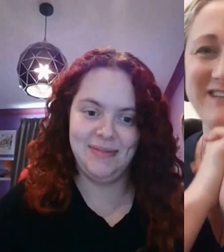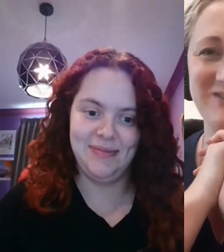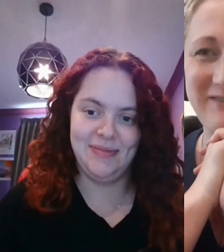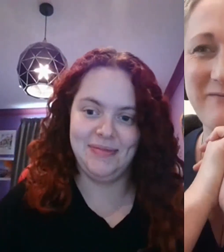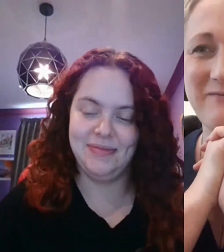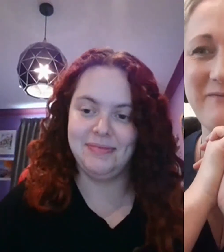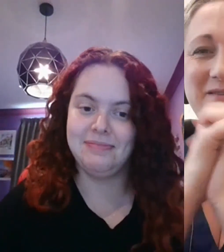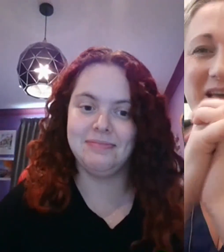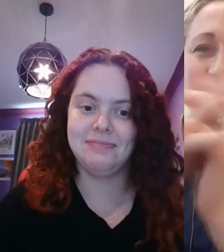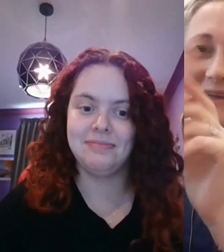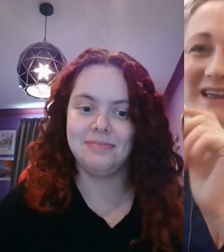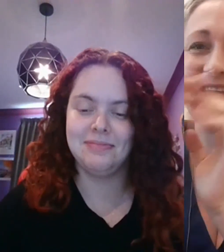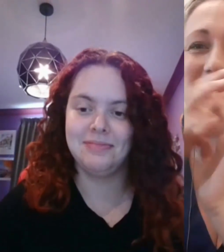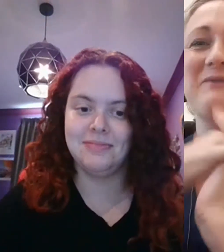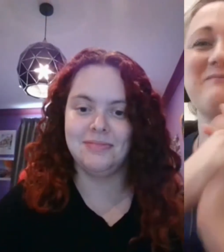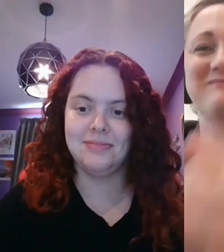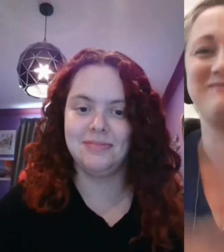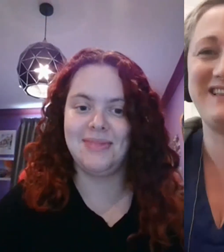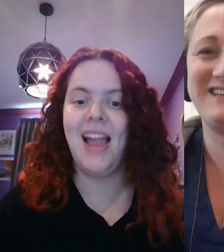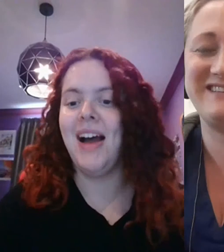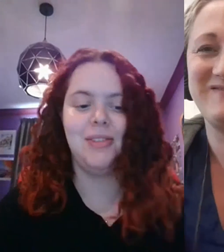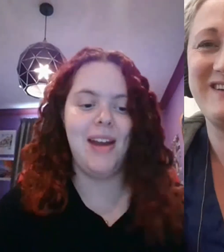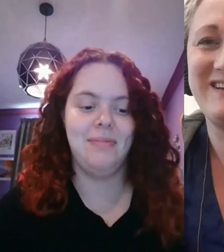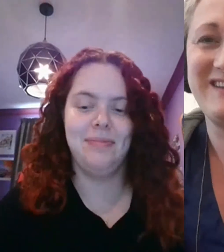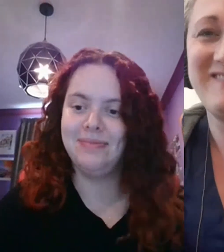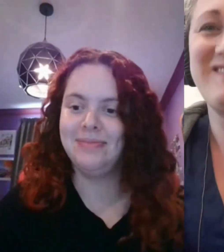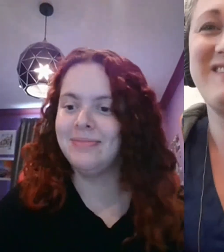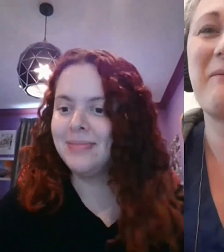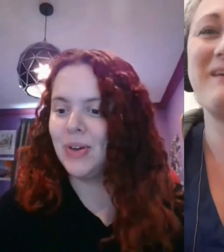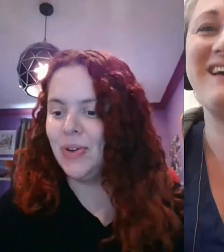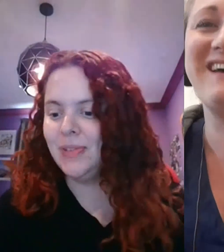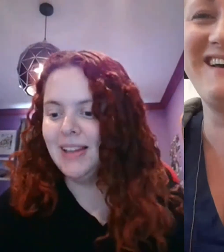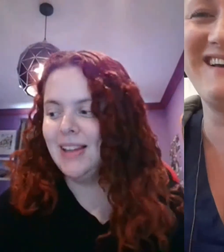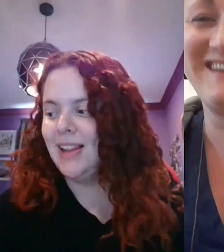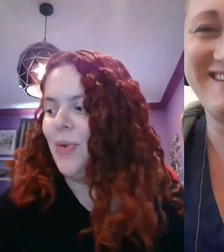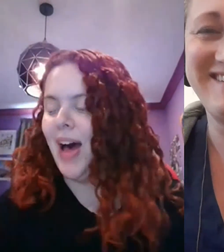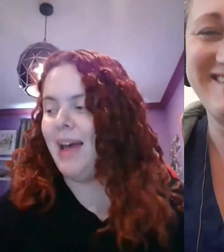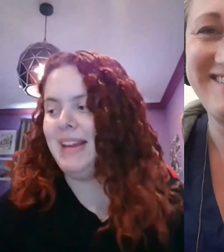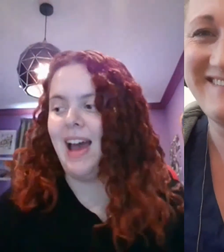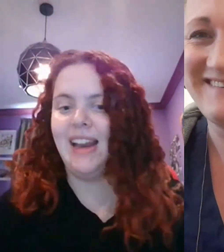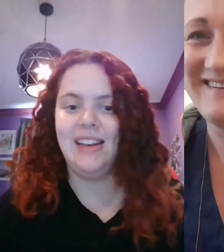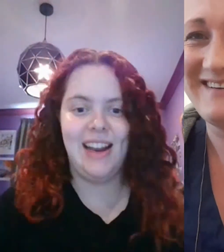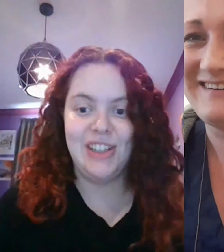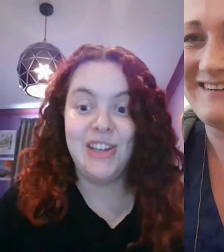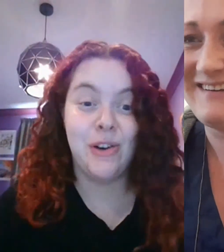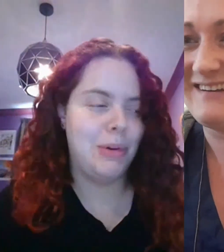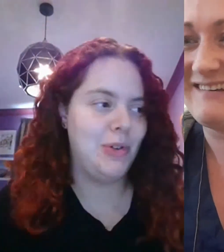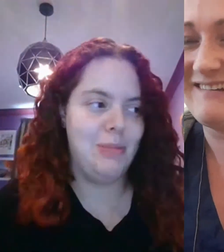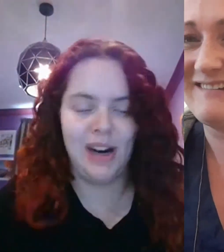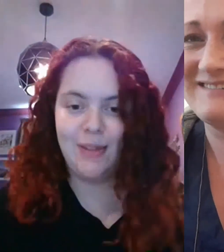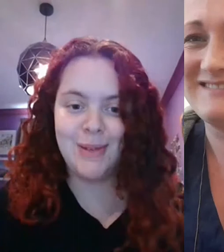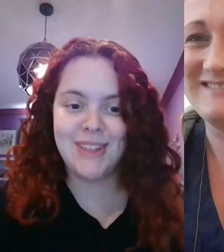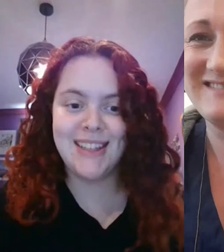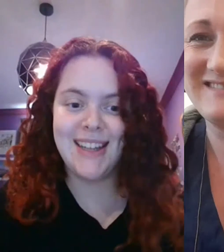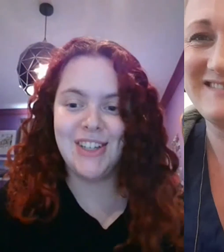was a blank screen with AB in the middle. That's it. Right. Yep. Well, I mean, I didn't actually know we were